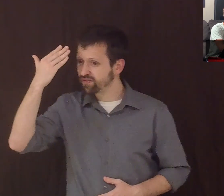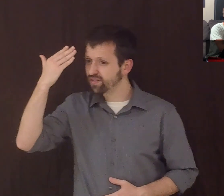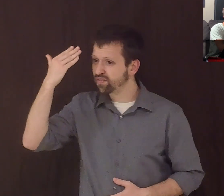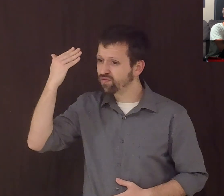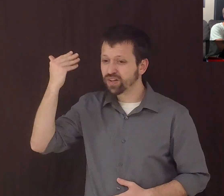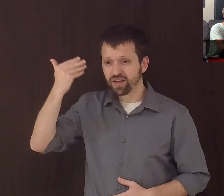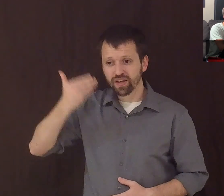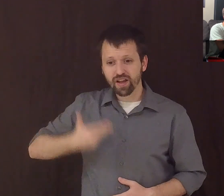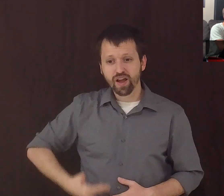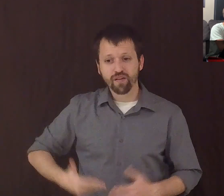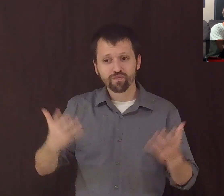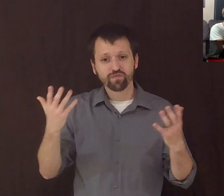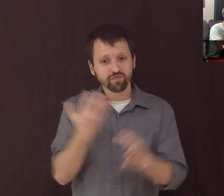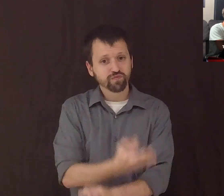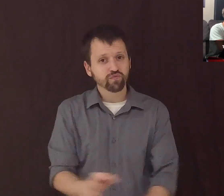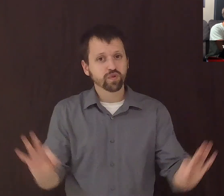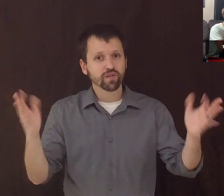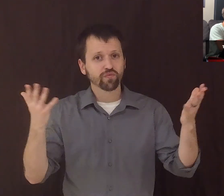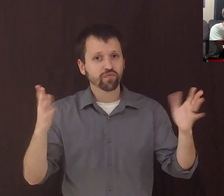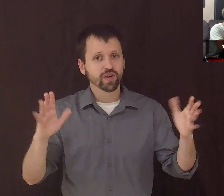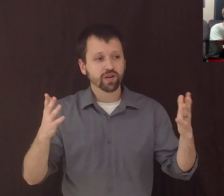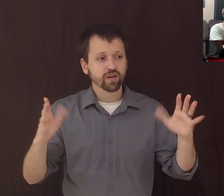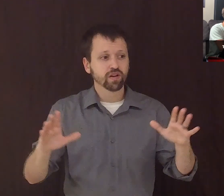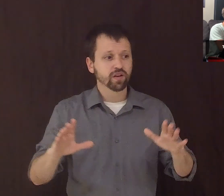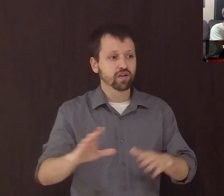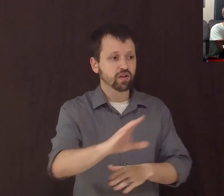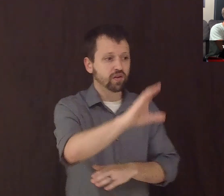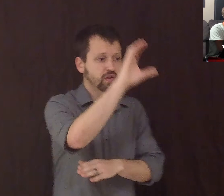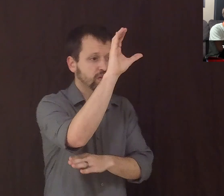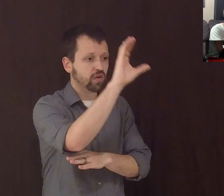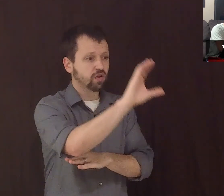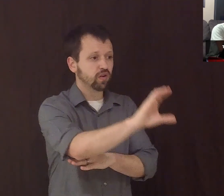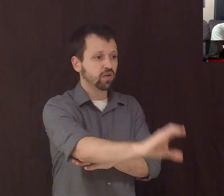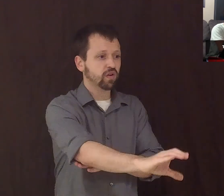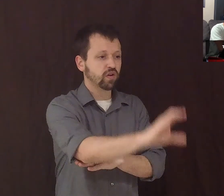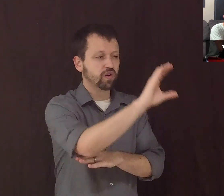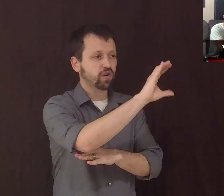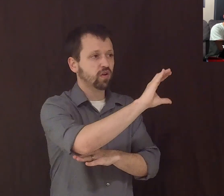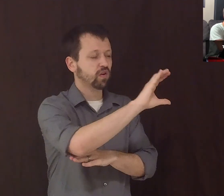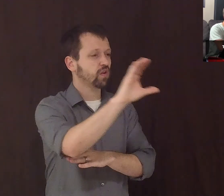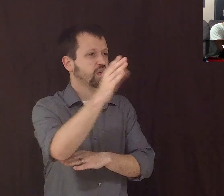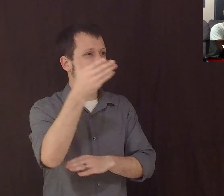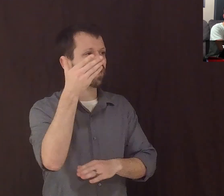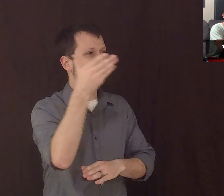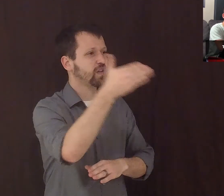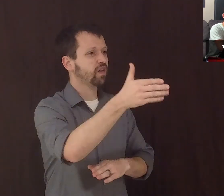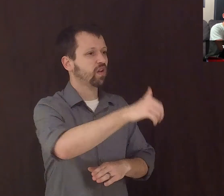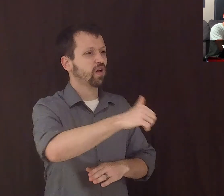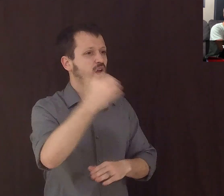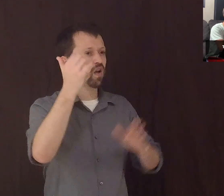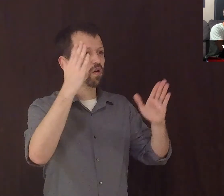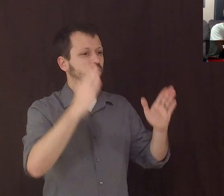of how I've been set free, there is a cross that bears the burden where